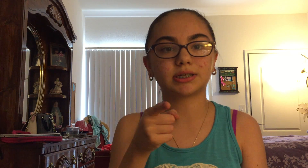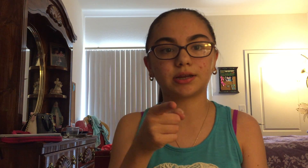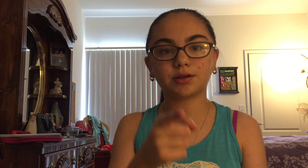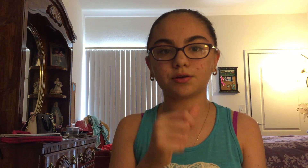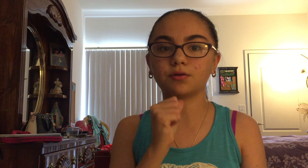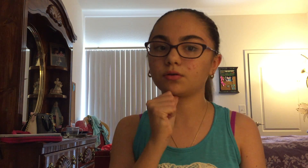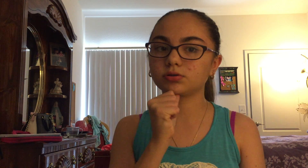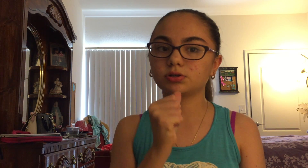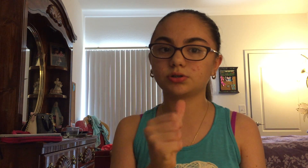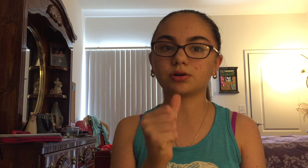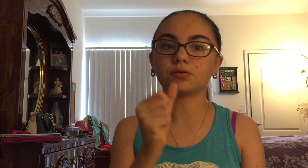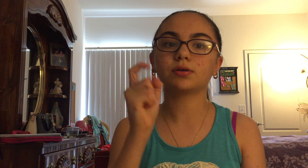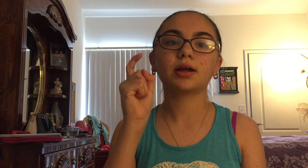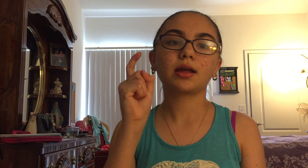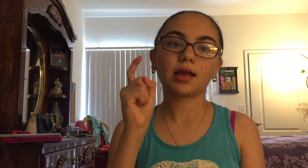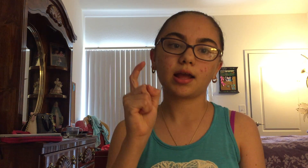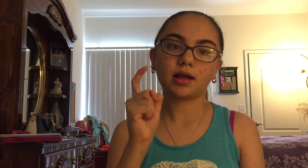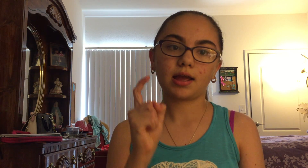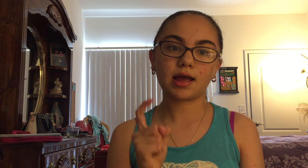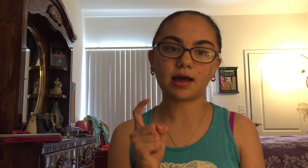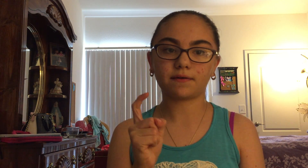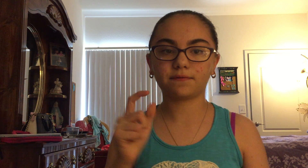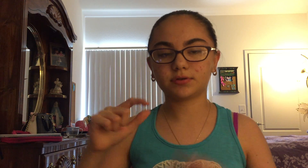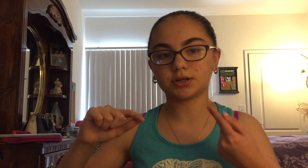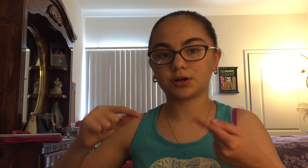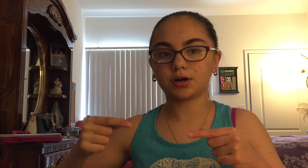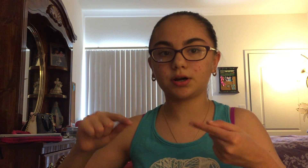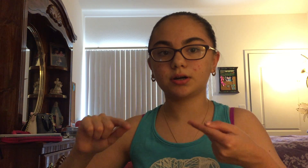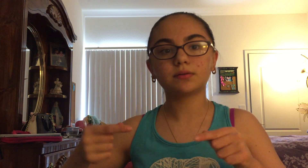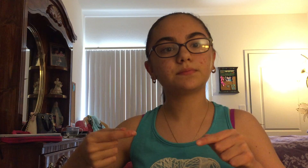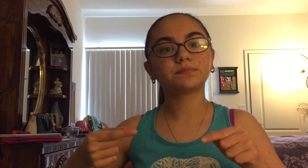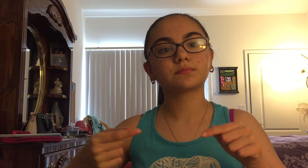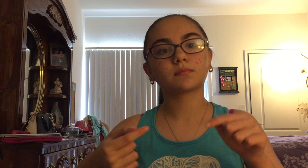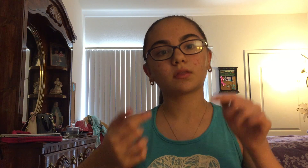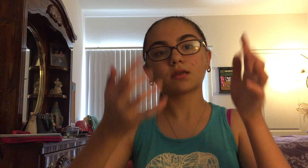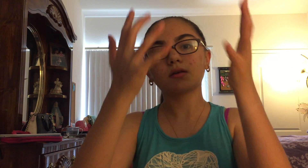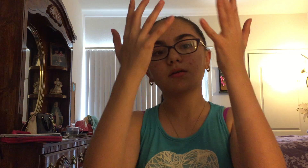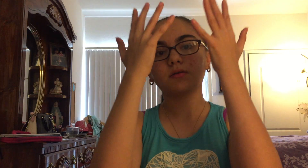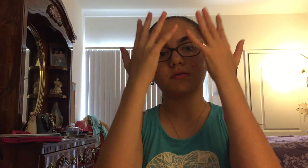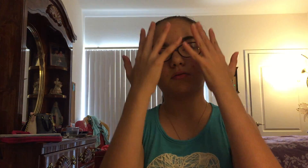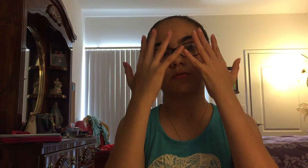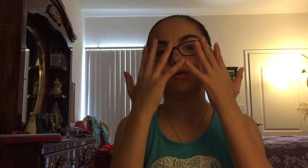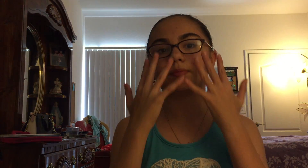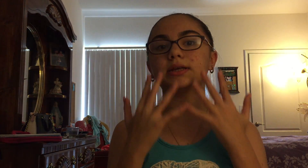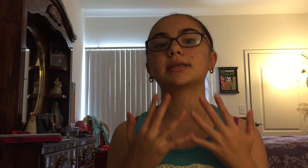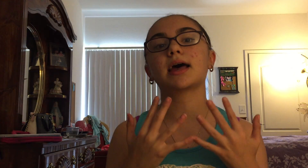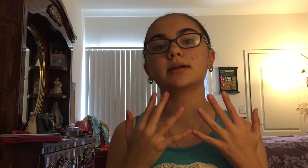just said you don't have to hurt or be sad